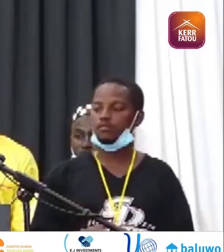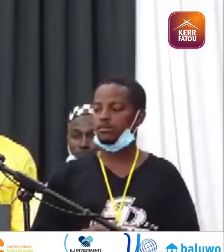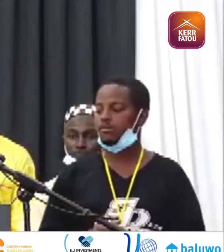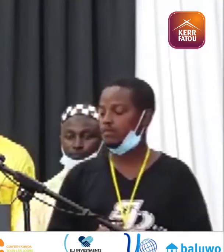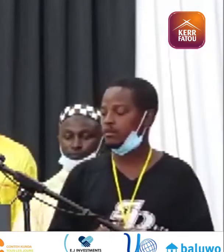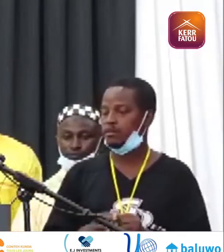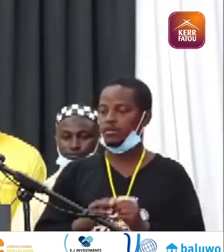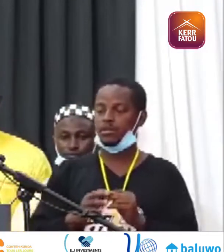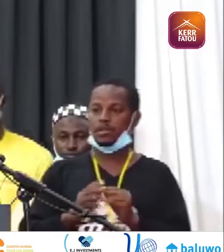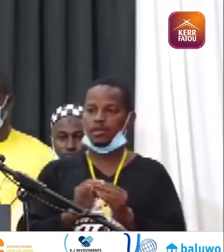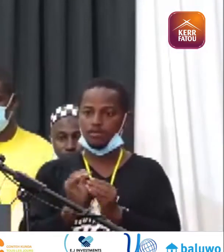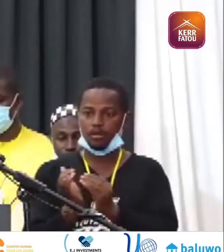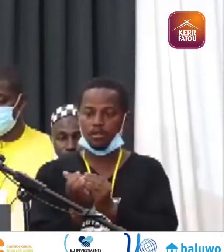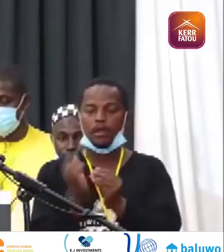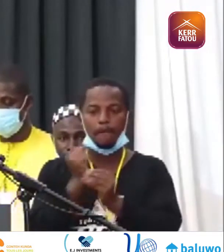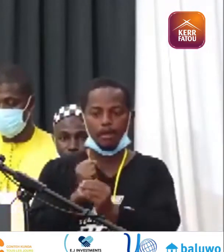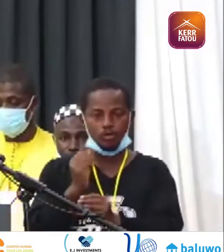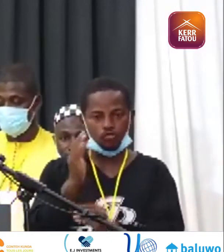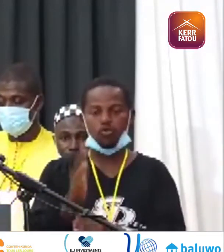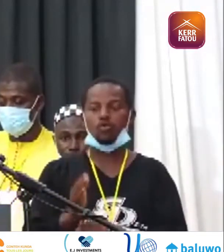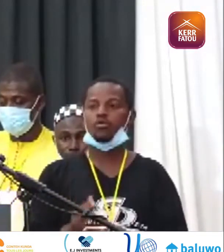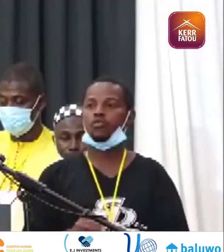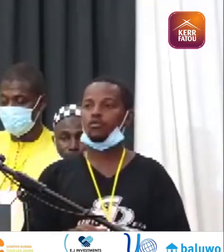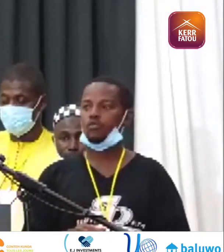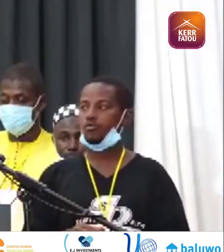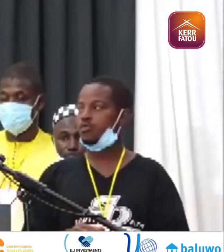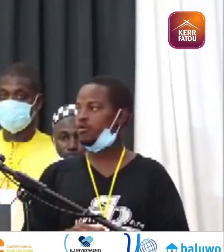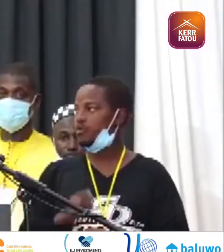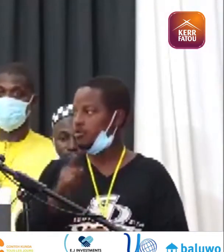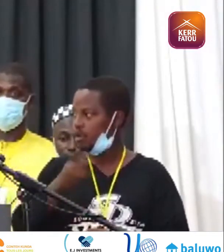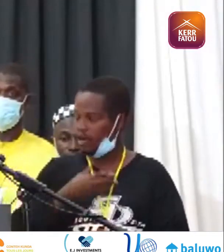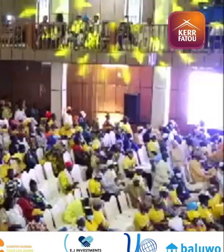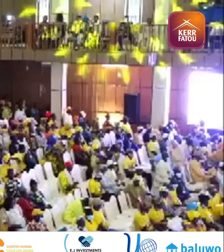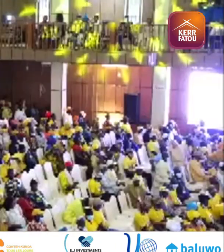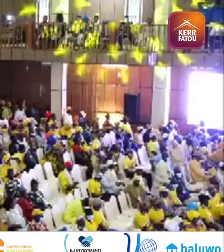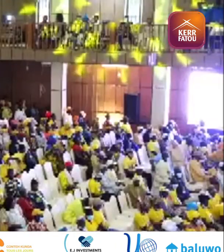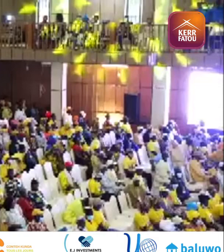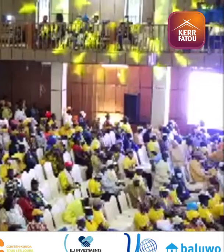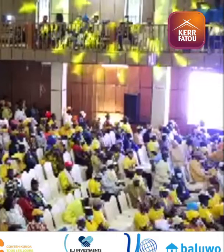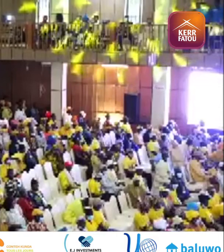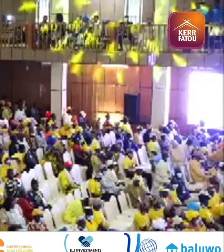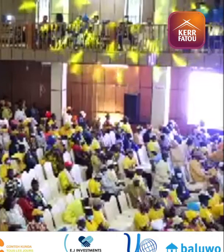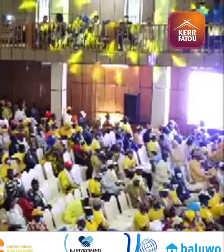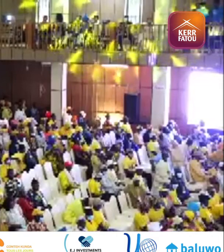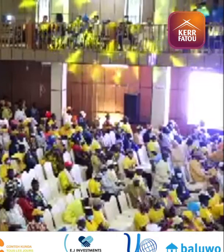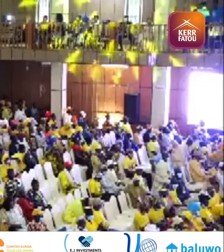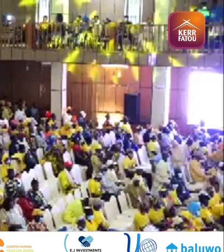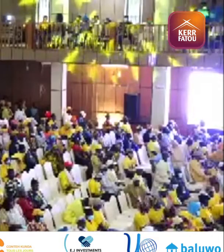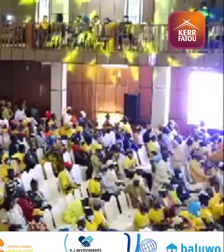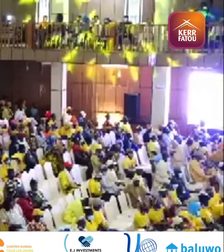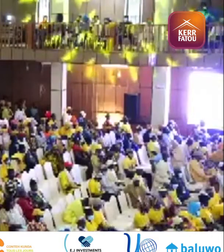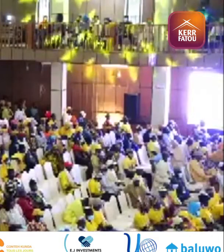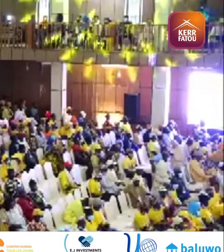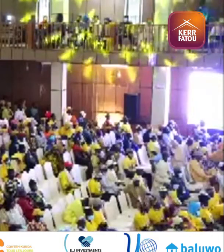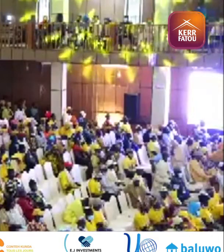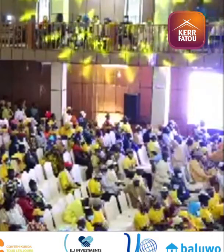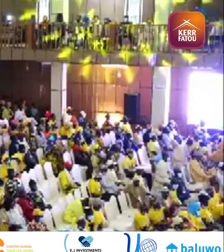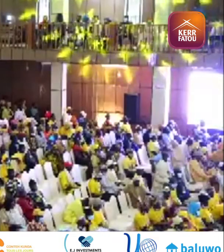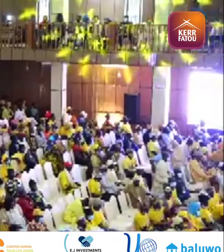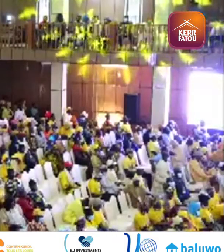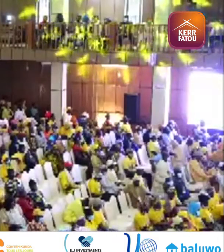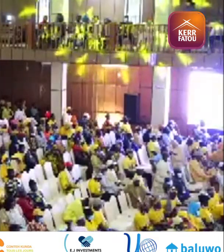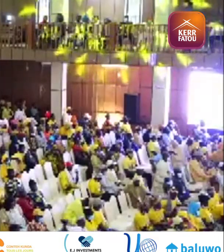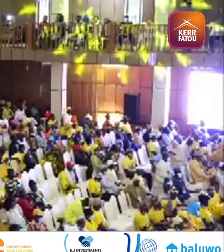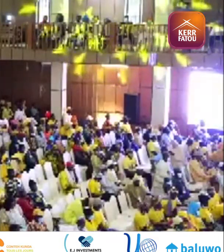the party is making sure that you get the best value for your butut and dalasis.